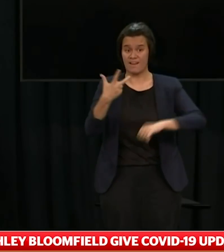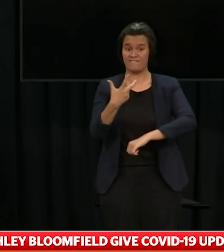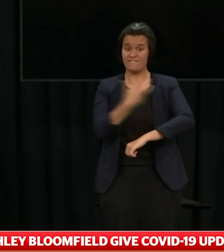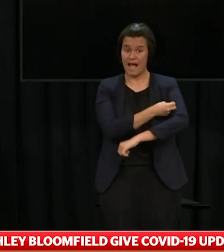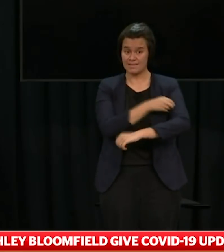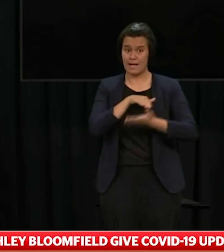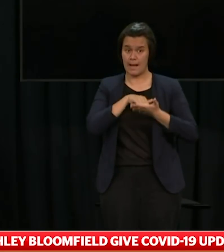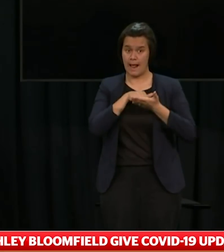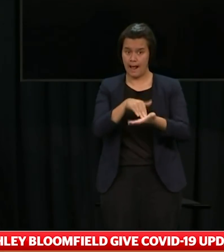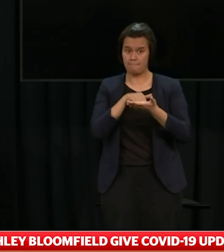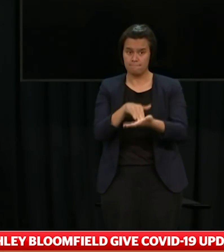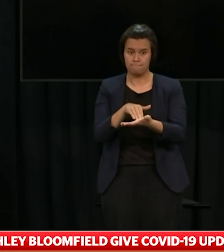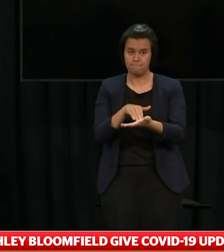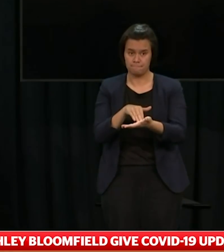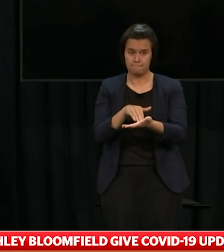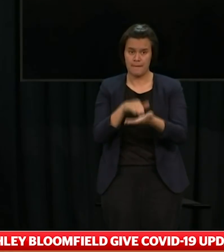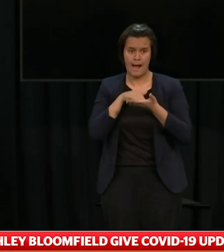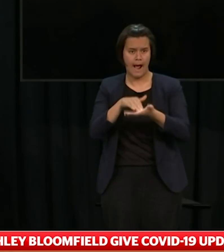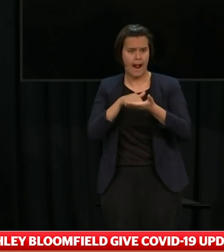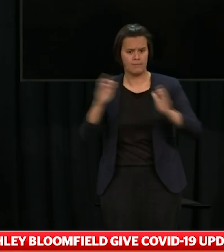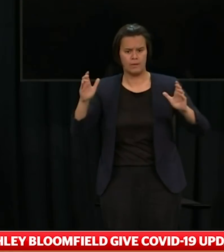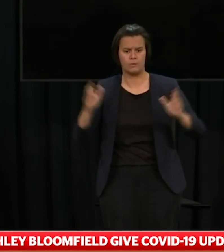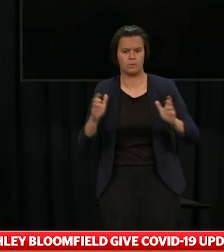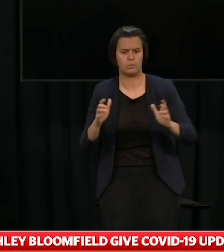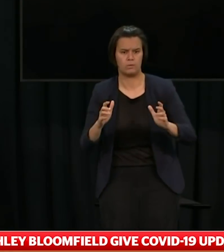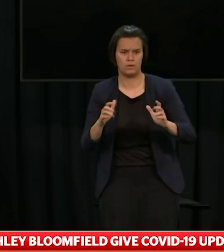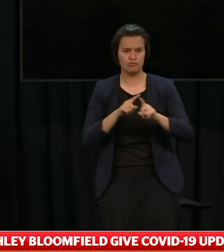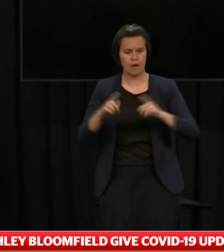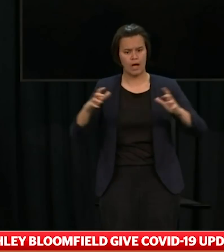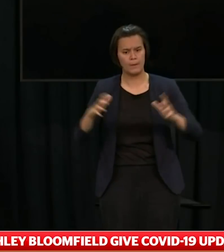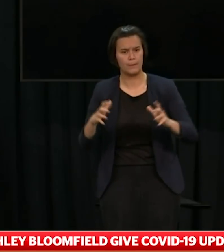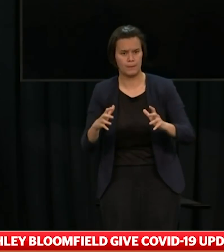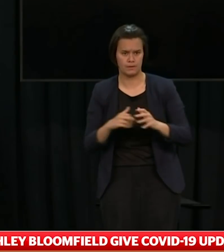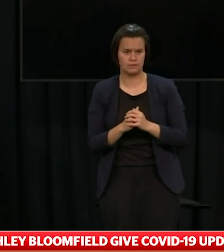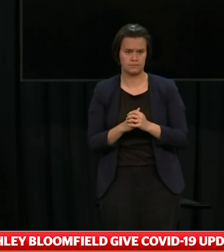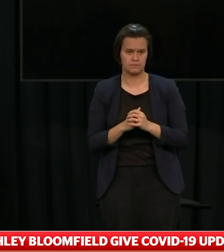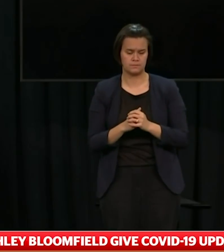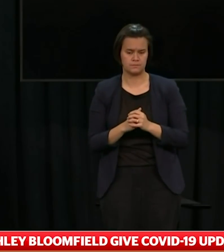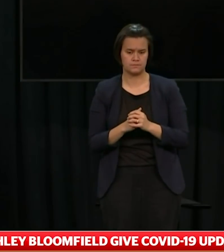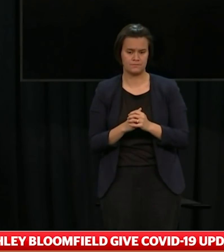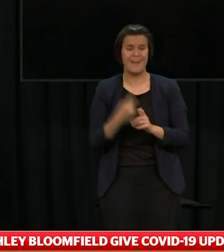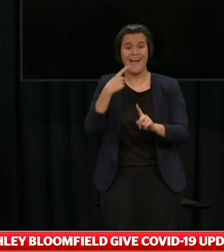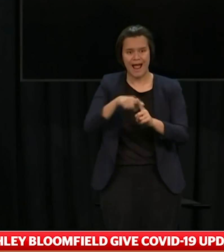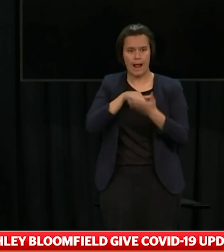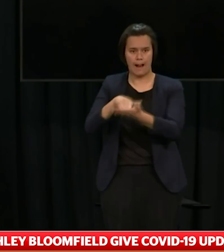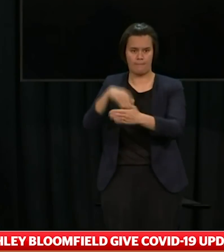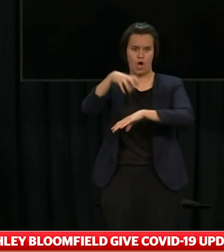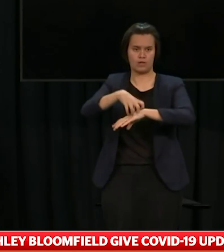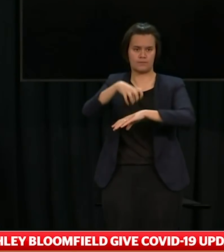numbers down overall, and importantly also to keep our hospitalisations down, and in fact they already